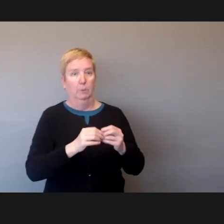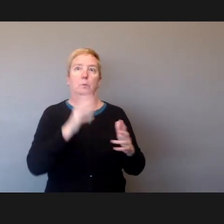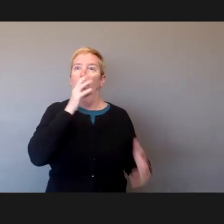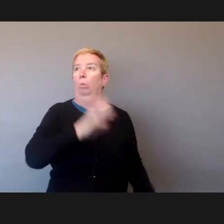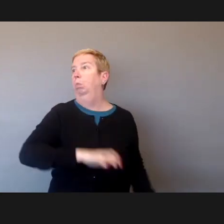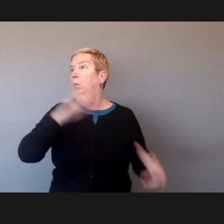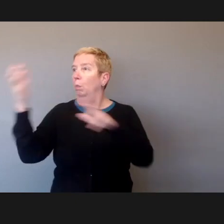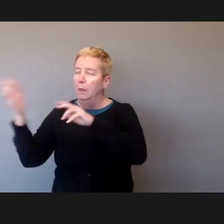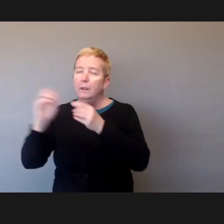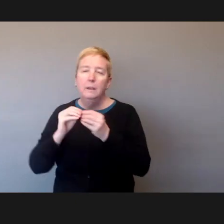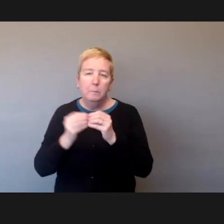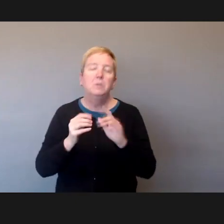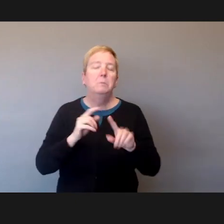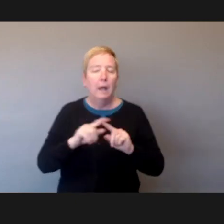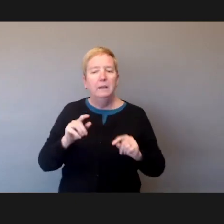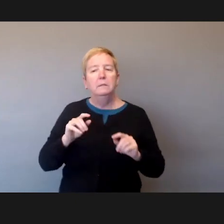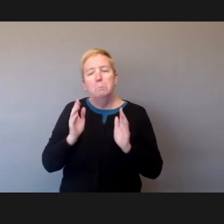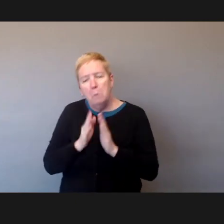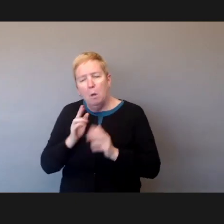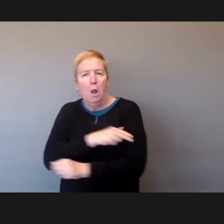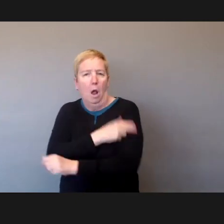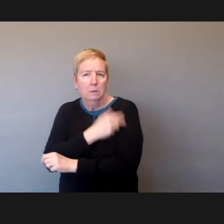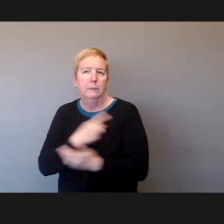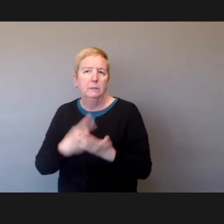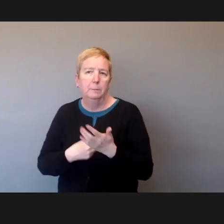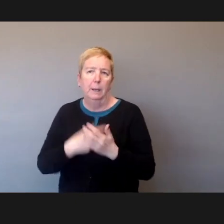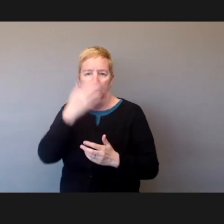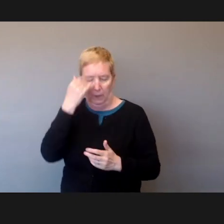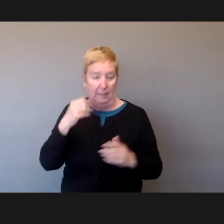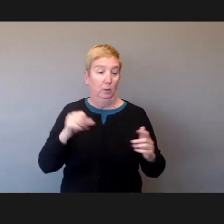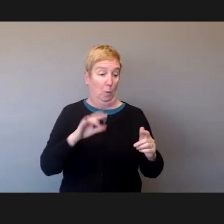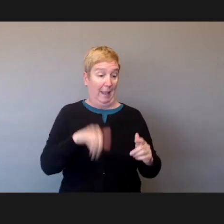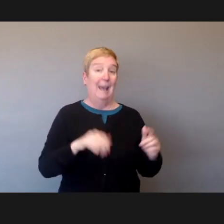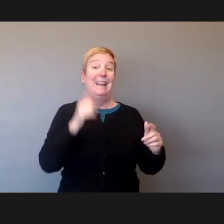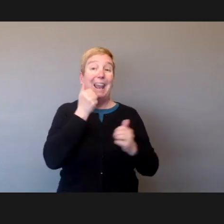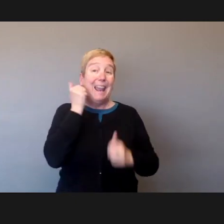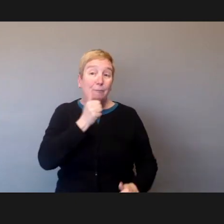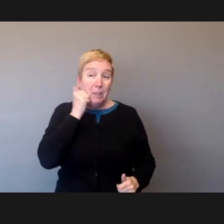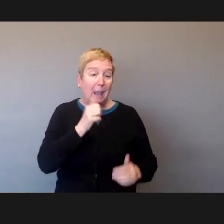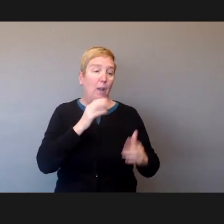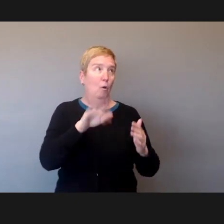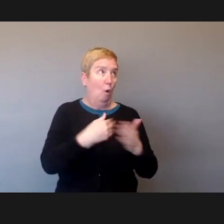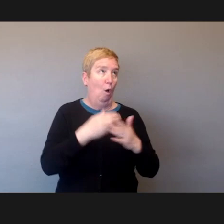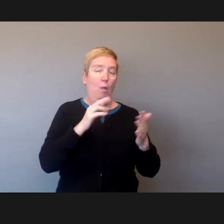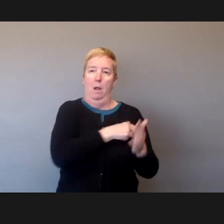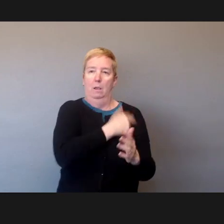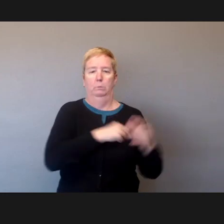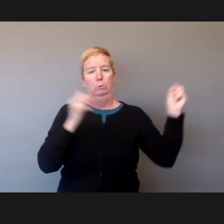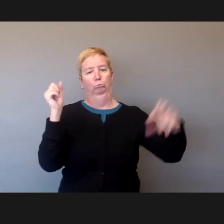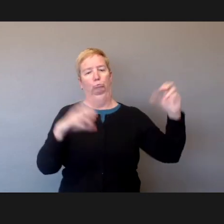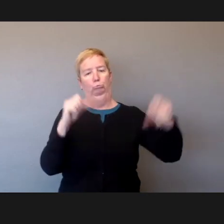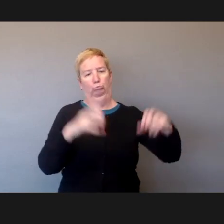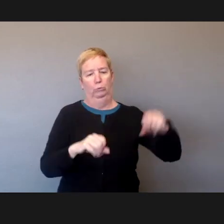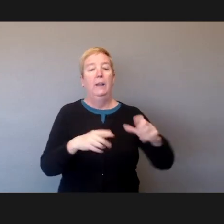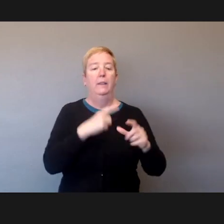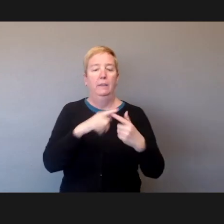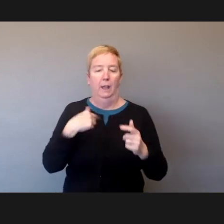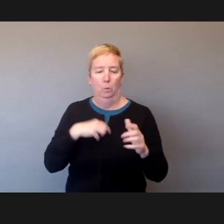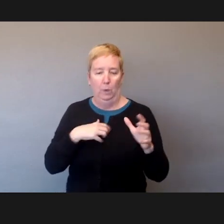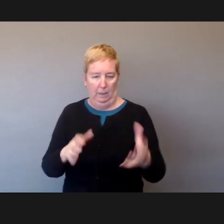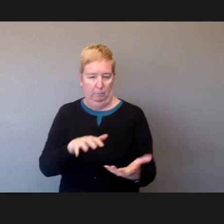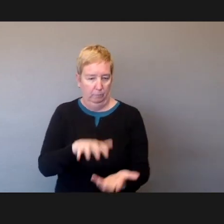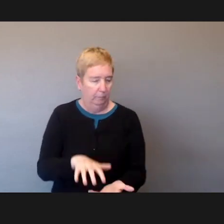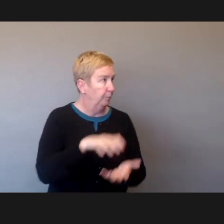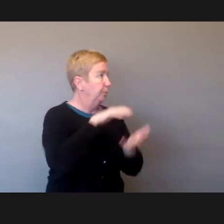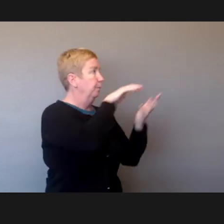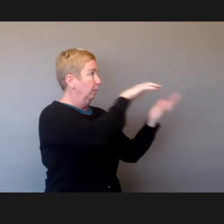submit every day. So, and then we pass that data on to the federal government. And so it's a very detailed data set that needs to